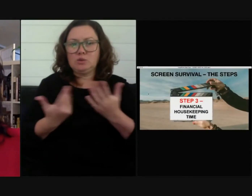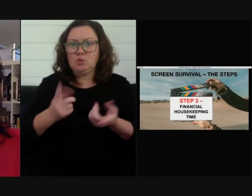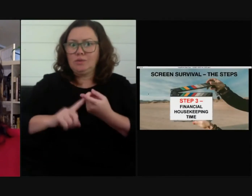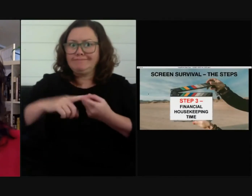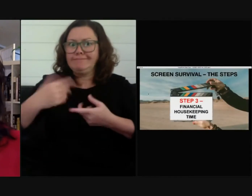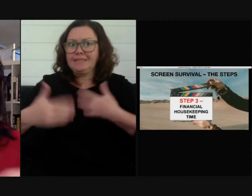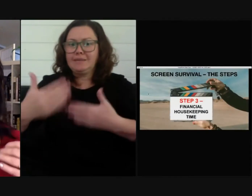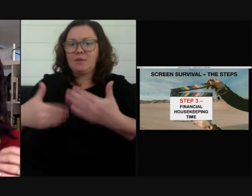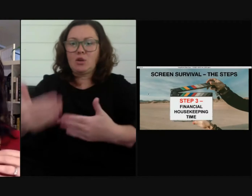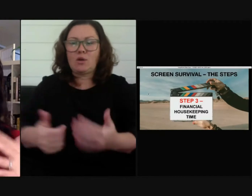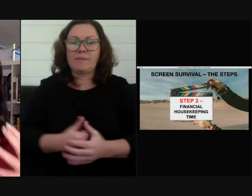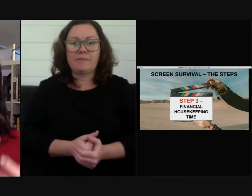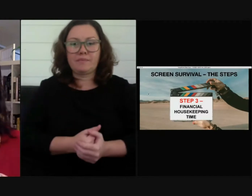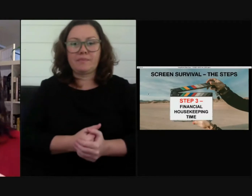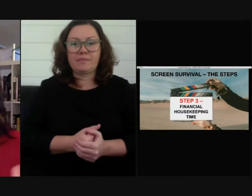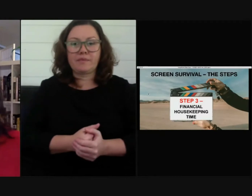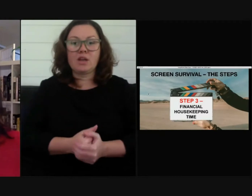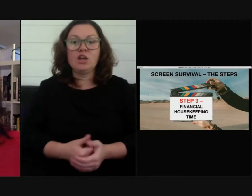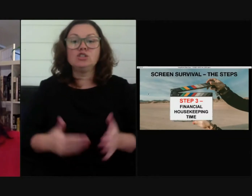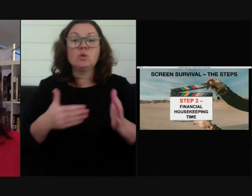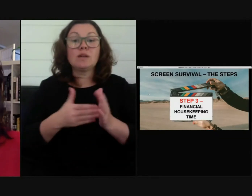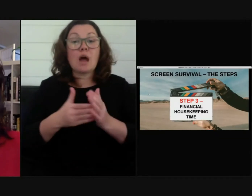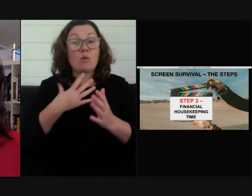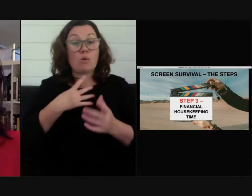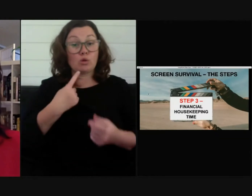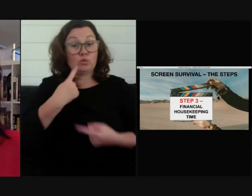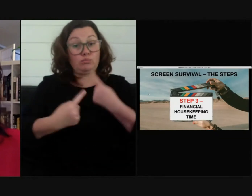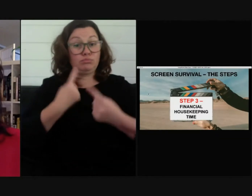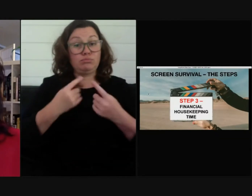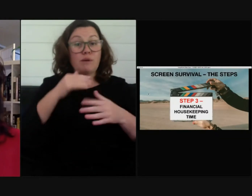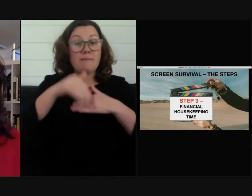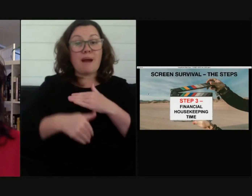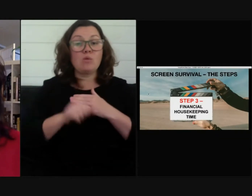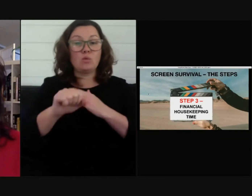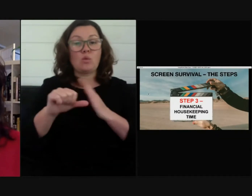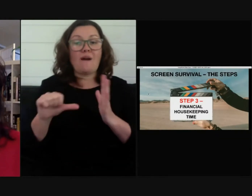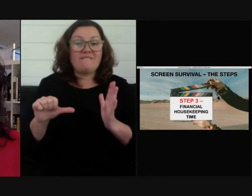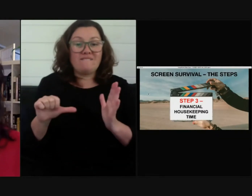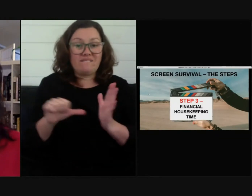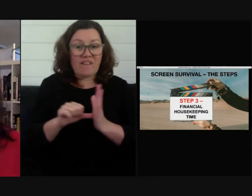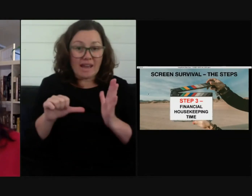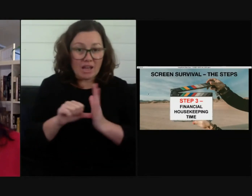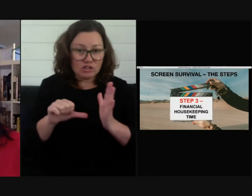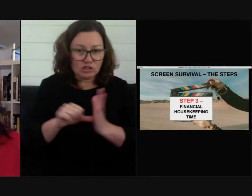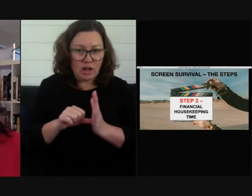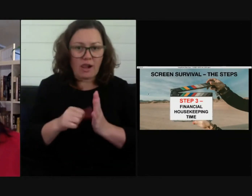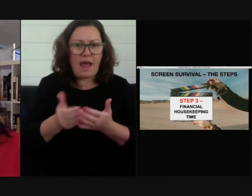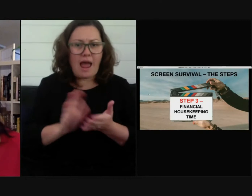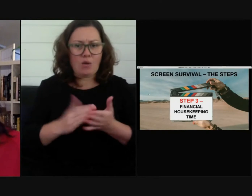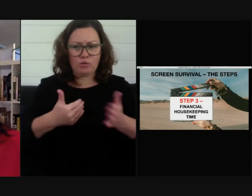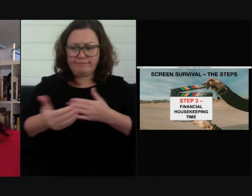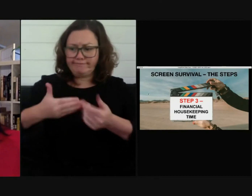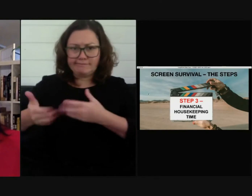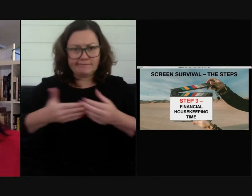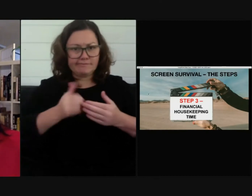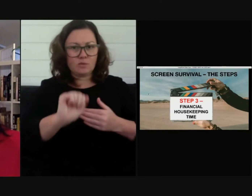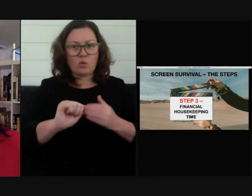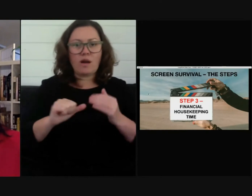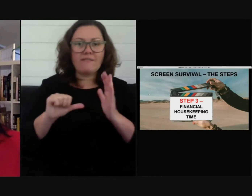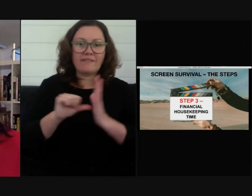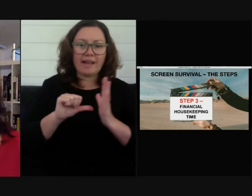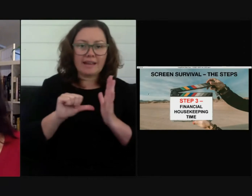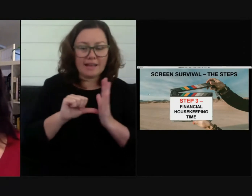your financial housekeeping organised. Now is the perfect time to get